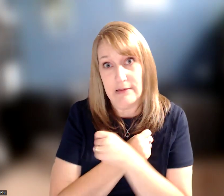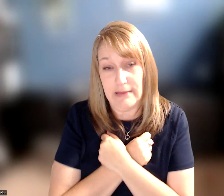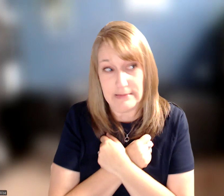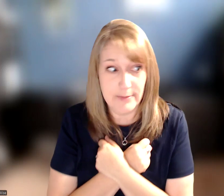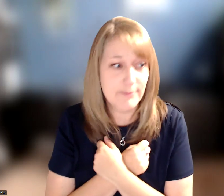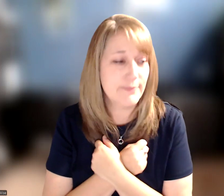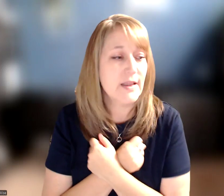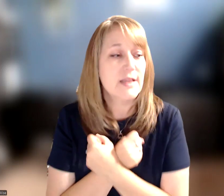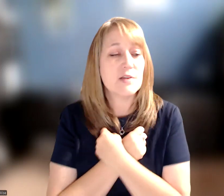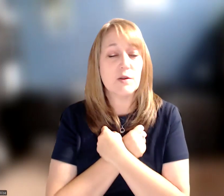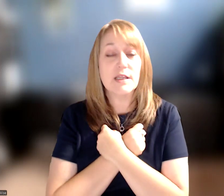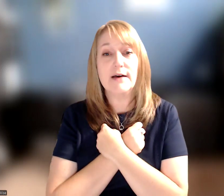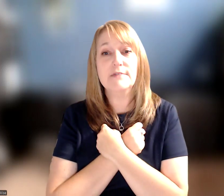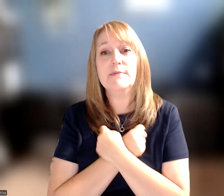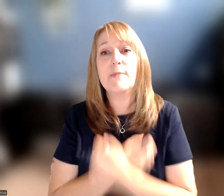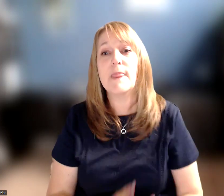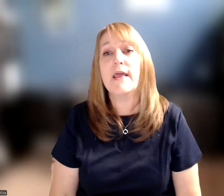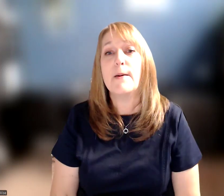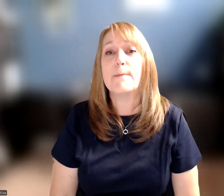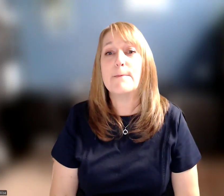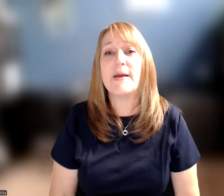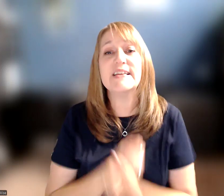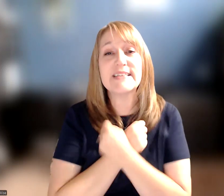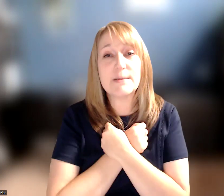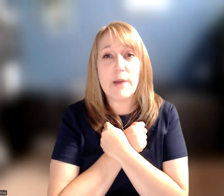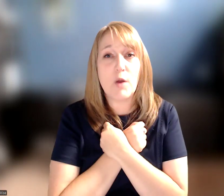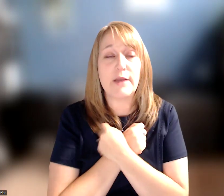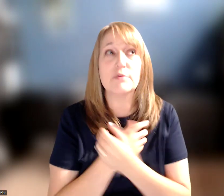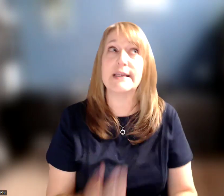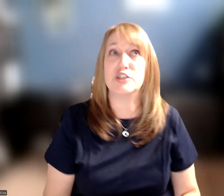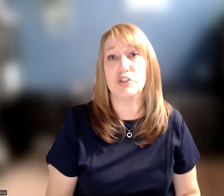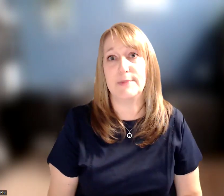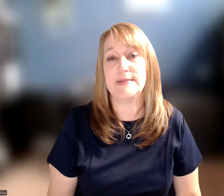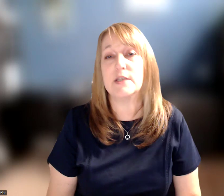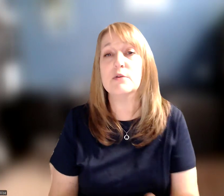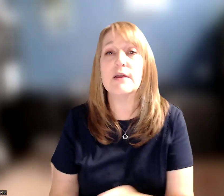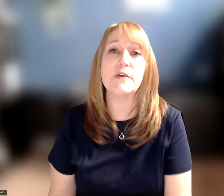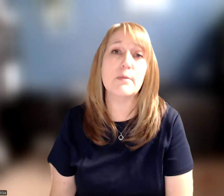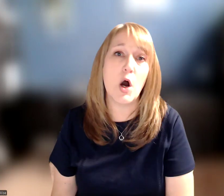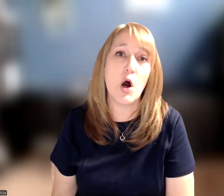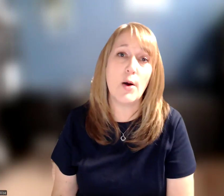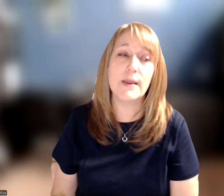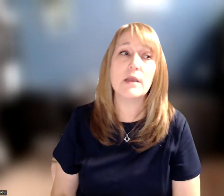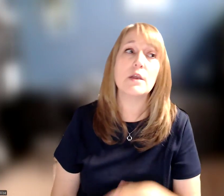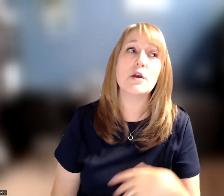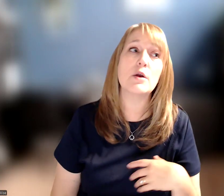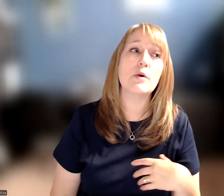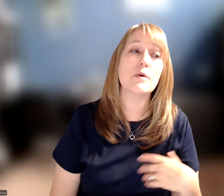in that time. So love, and this is about like relationships. You love your mom,